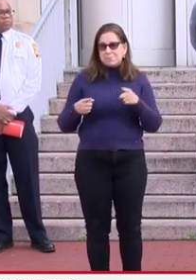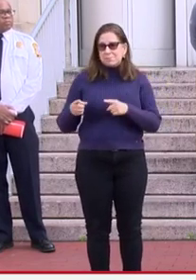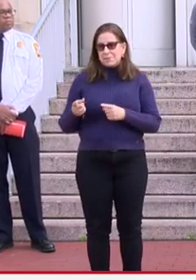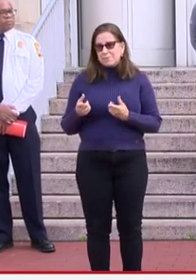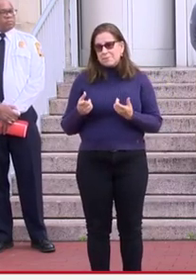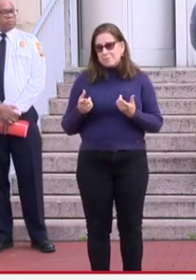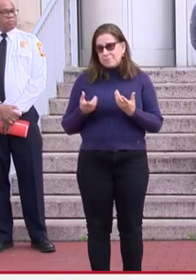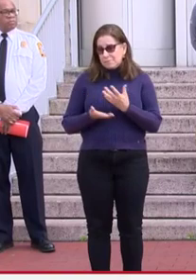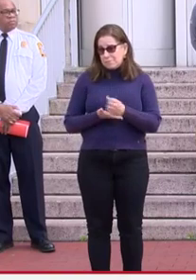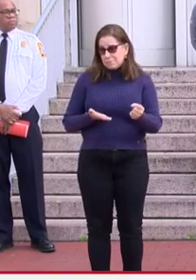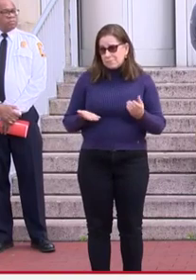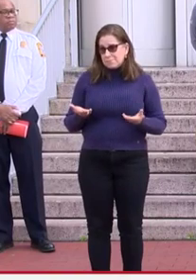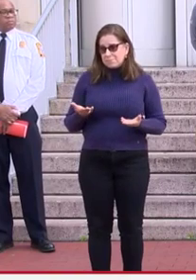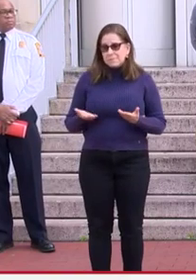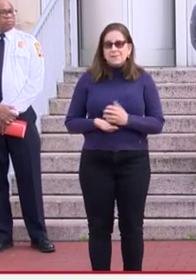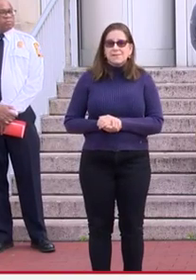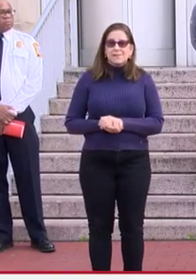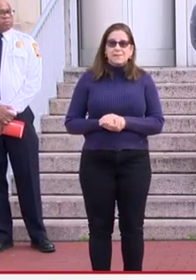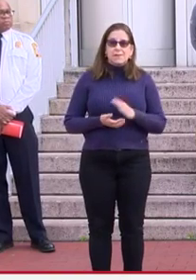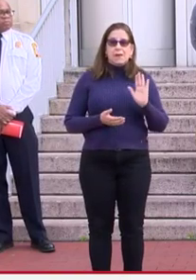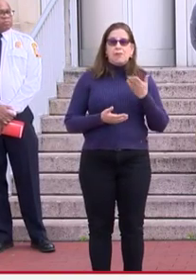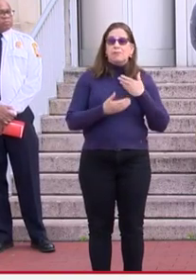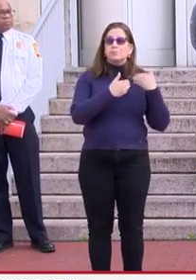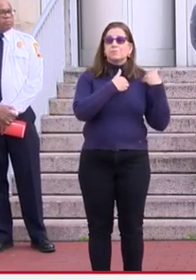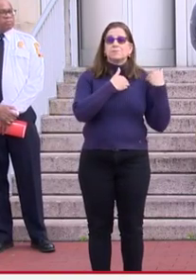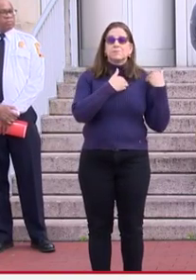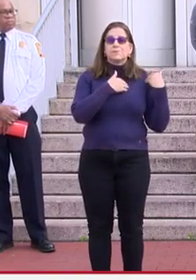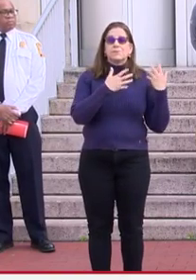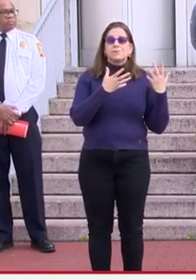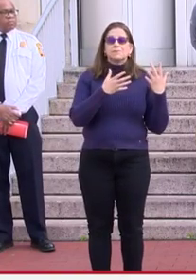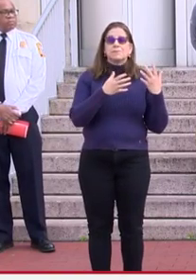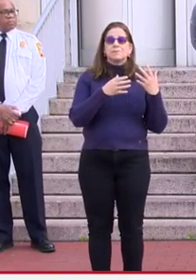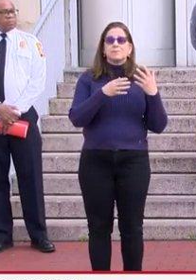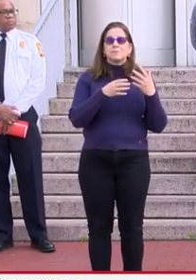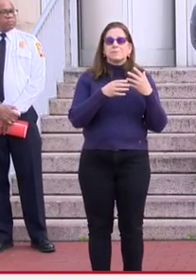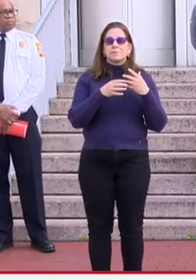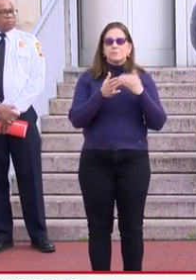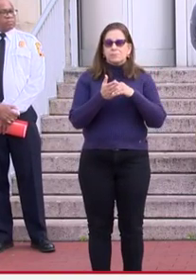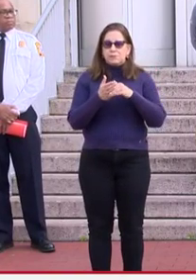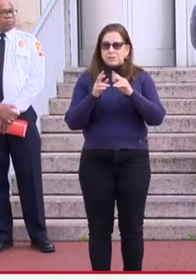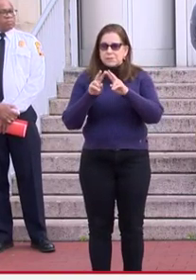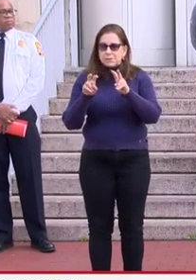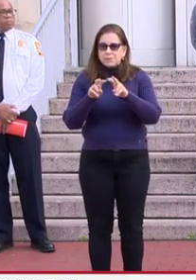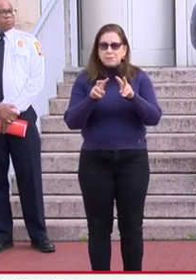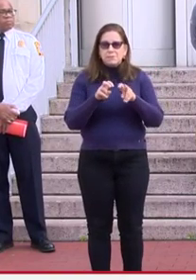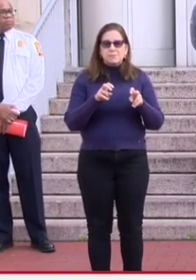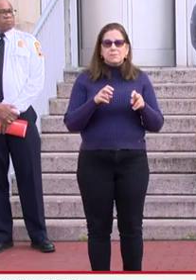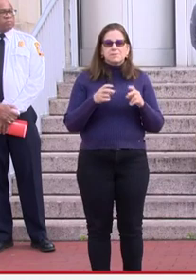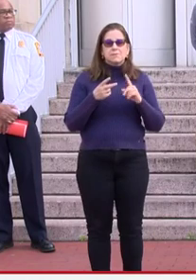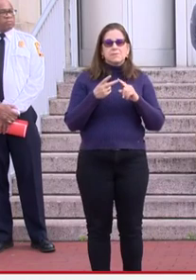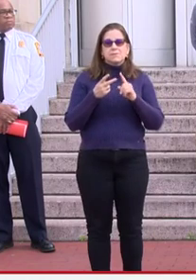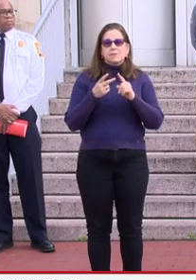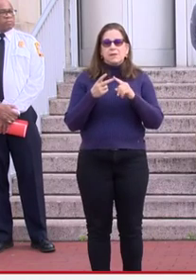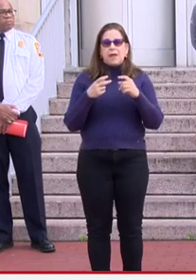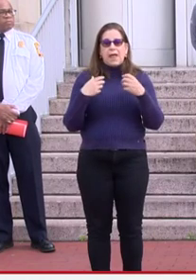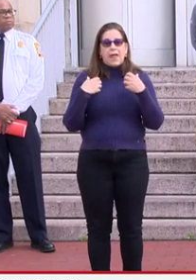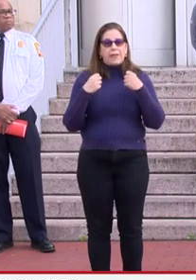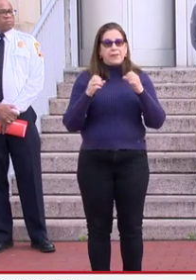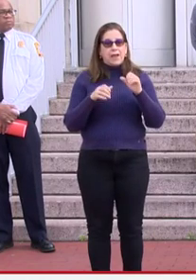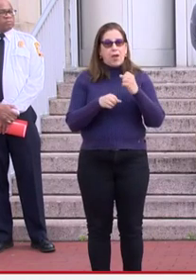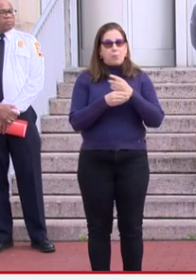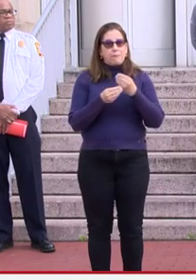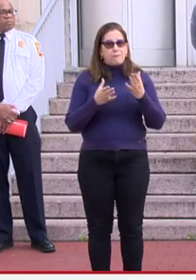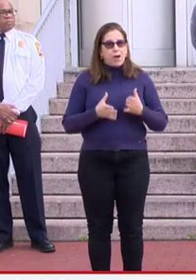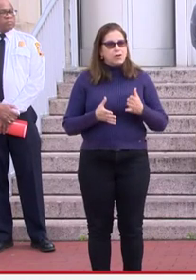our responsibility is as a government is to constantly assess what the healthcare provider community's needs are as it relates to the personal